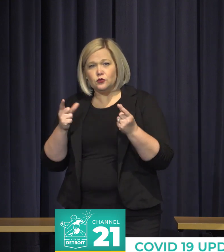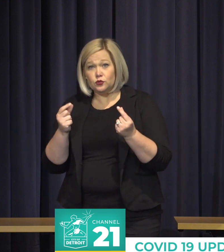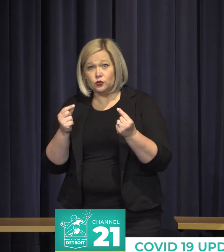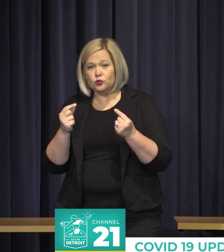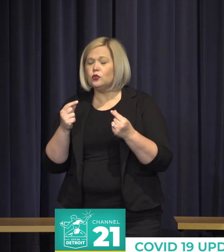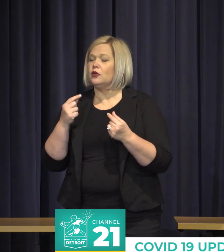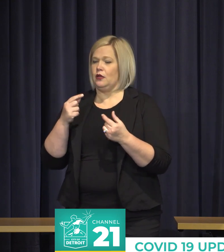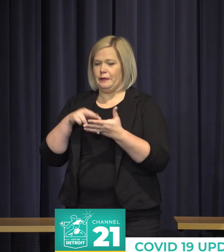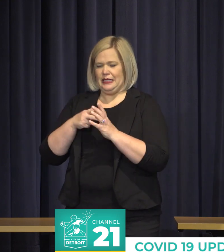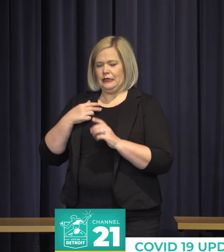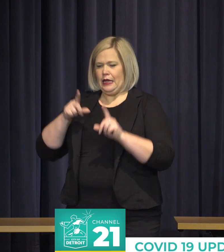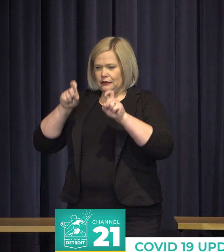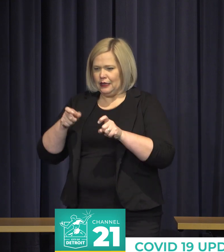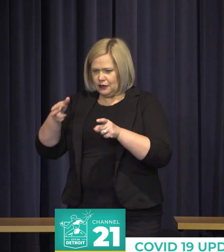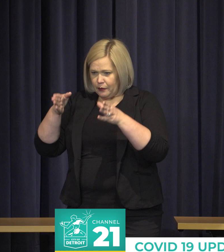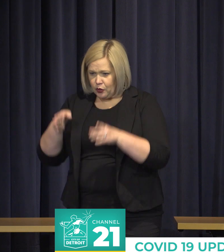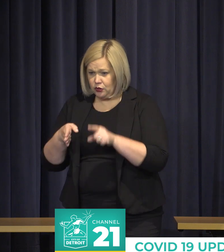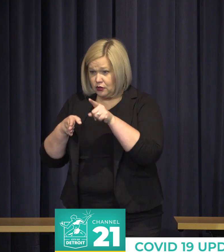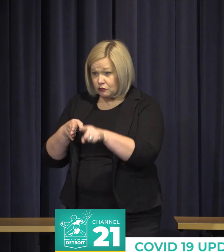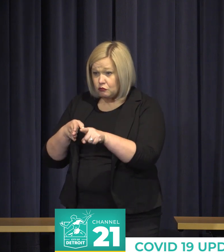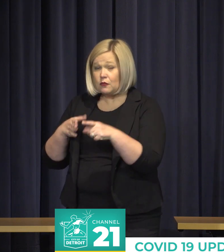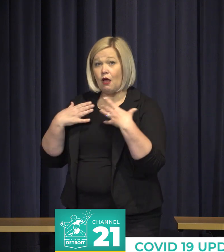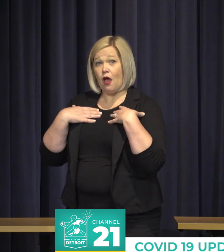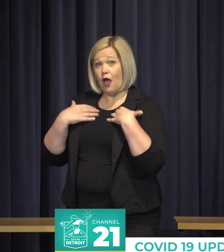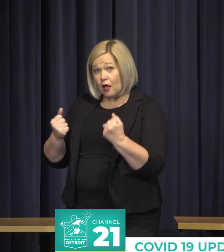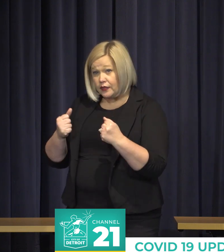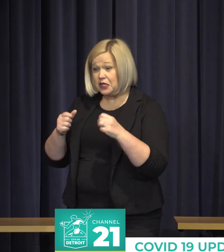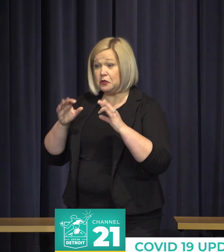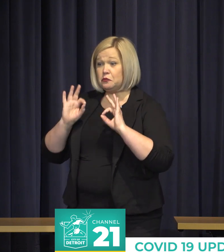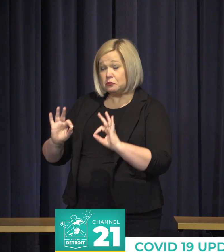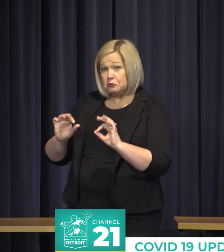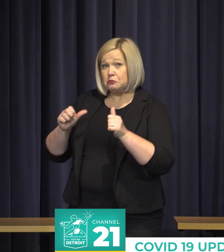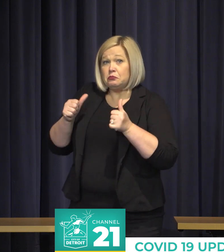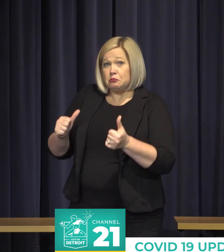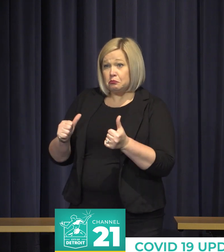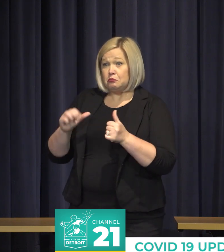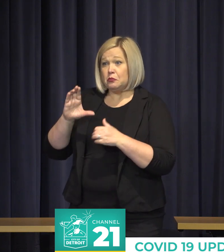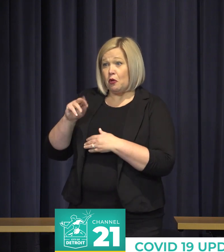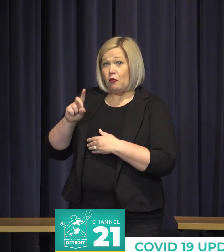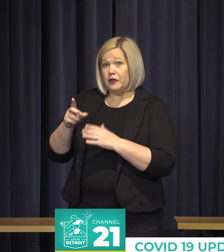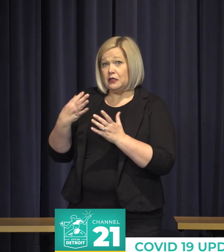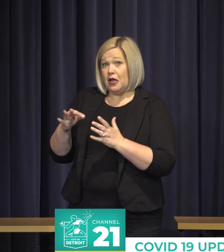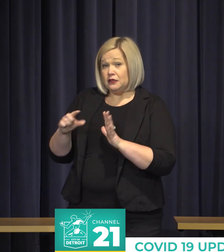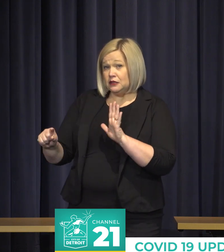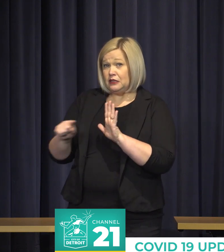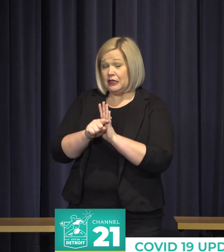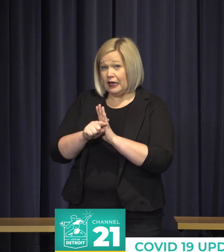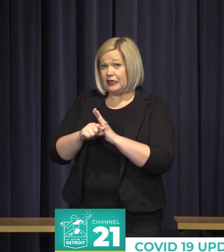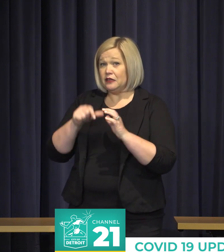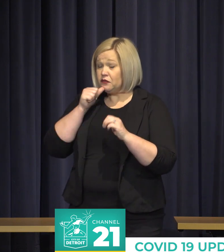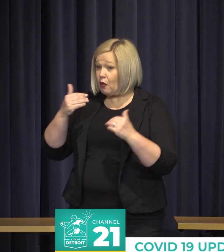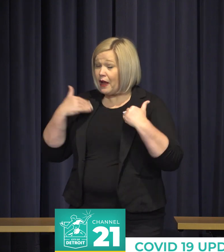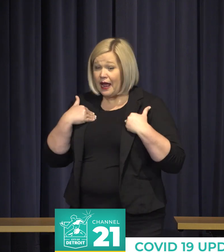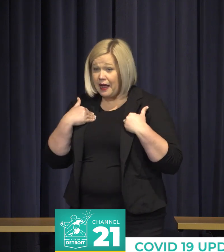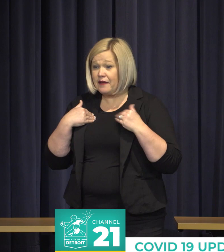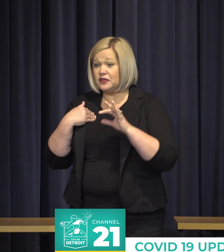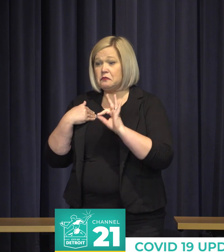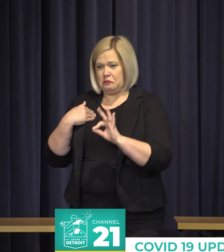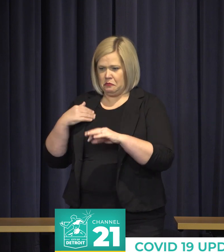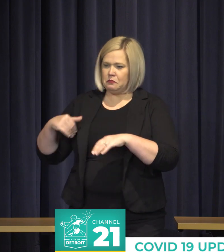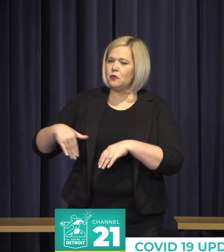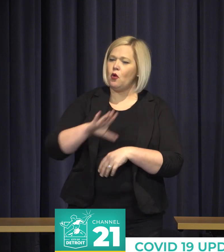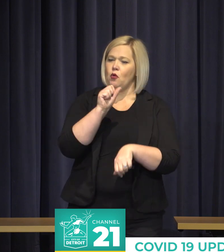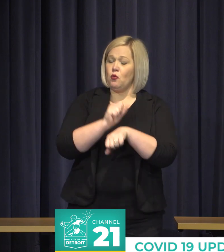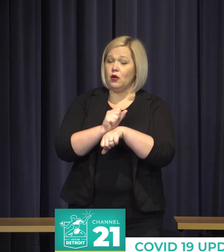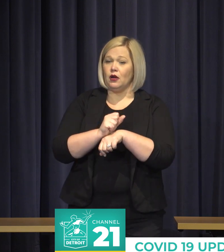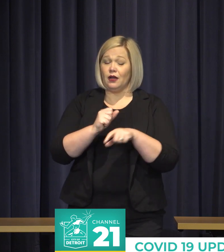know immediately, are my nurses, doctors, healthcare technicians positive or negative, so you know whether you